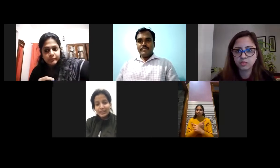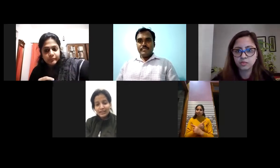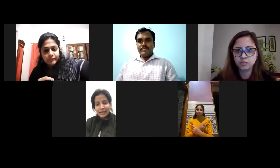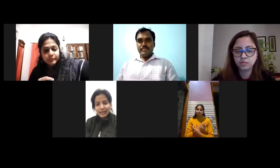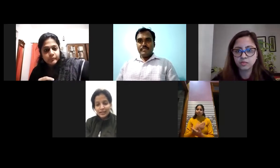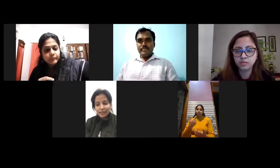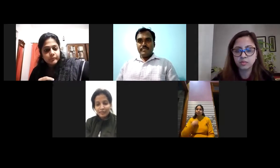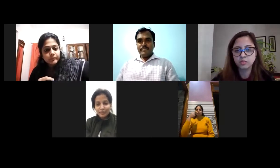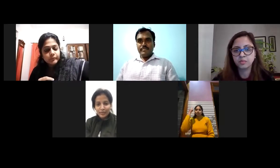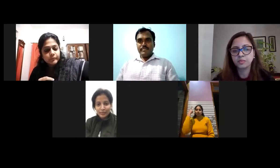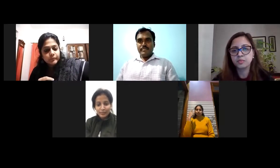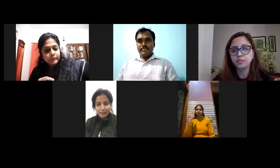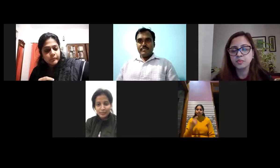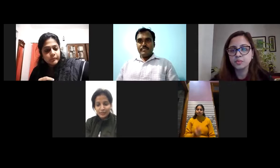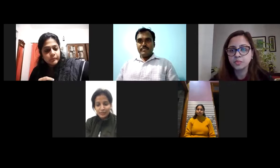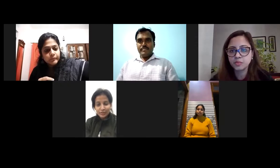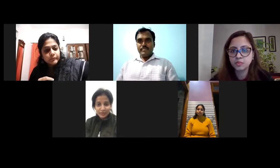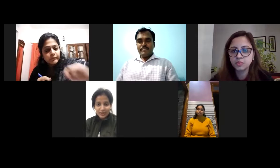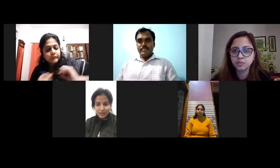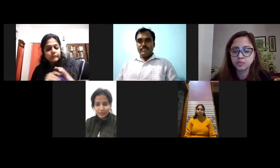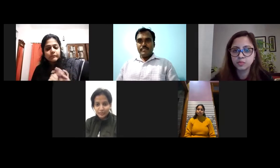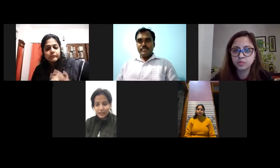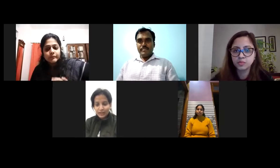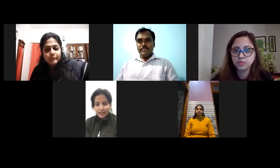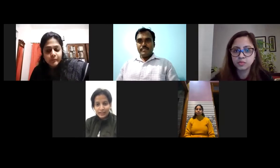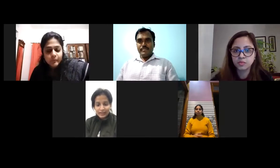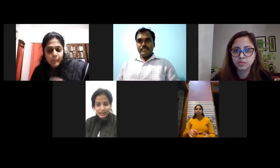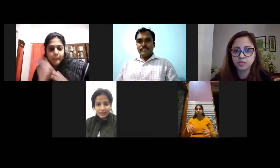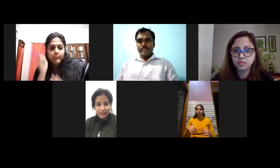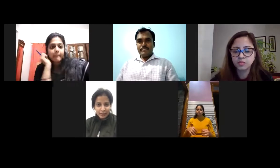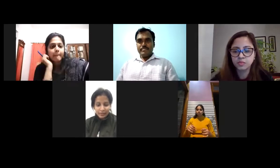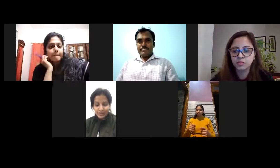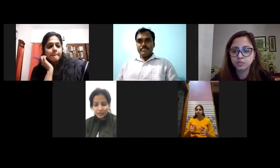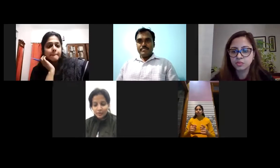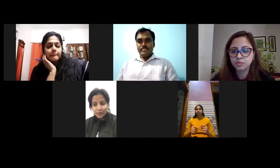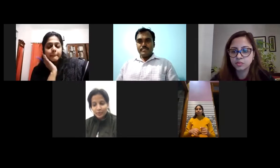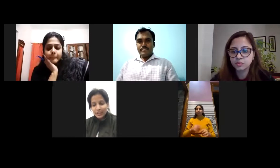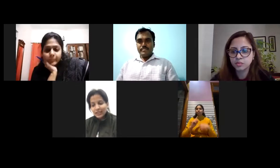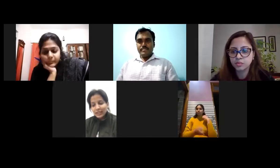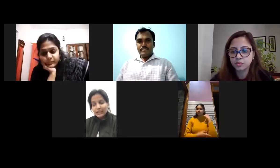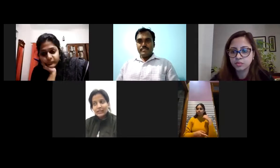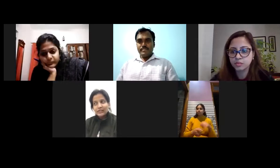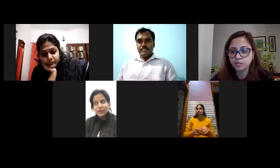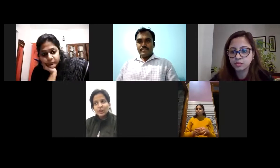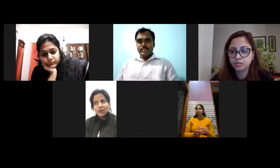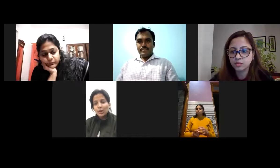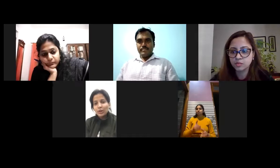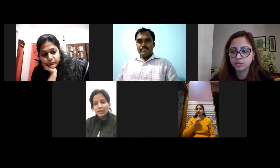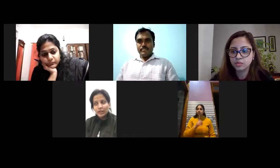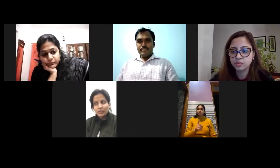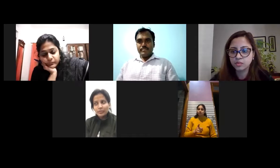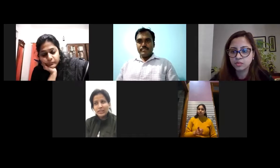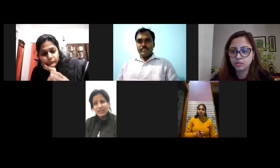My understanding of Swift's text and the ending of the novel would be that he was